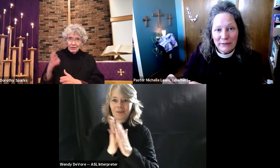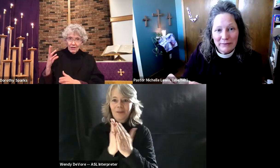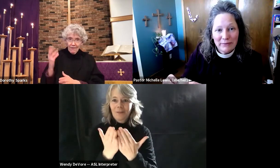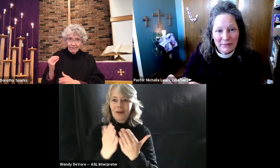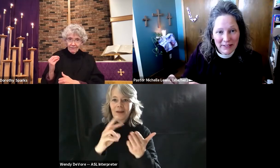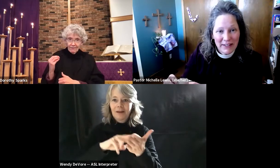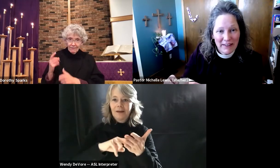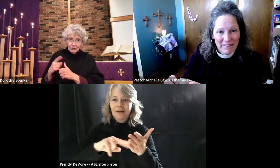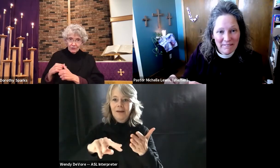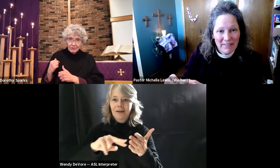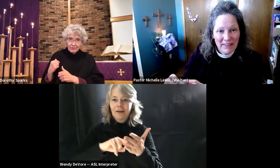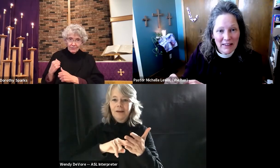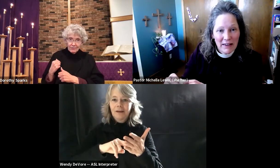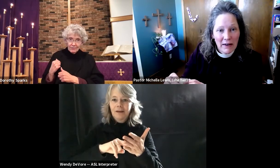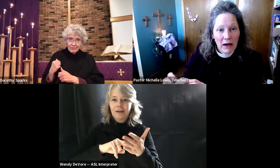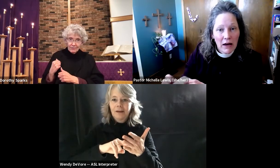is